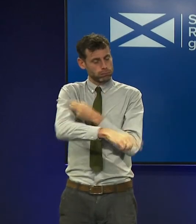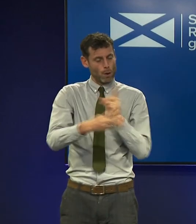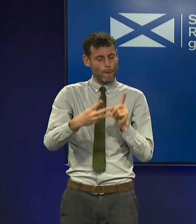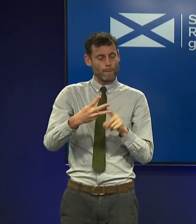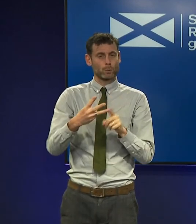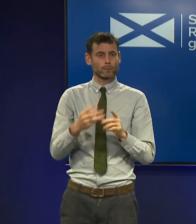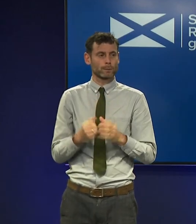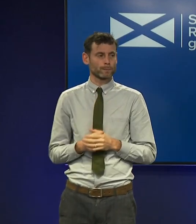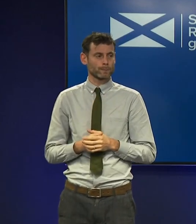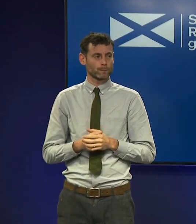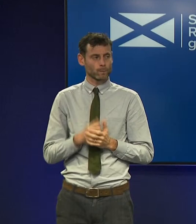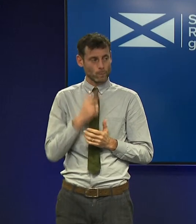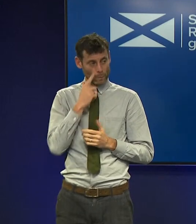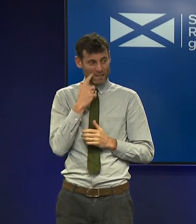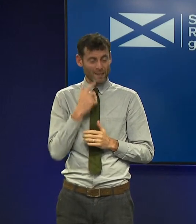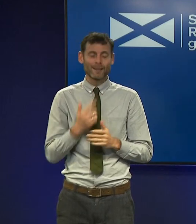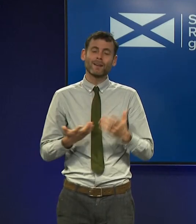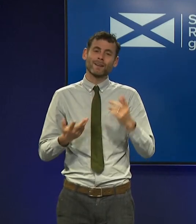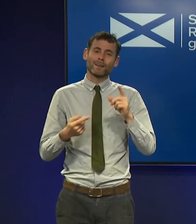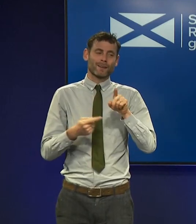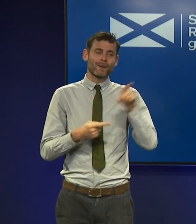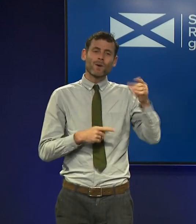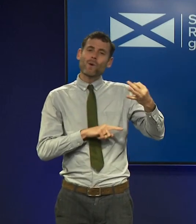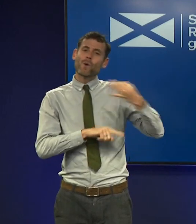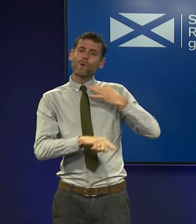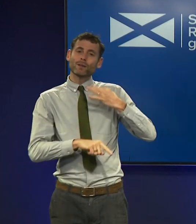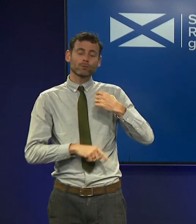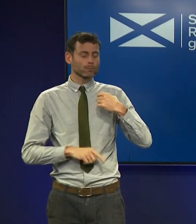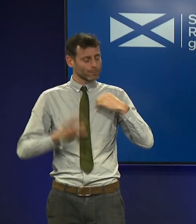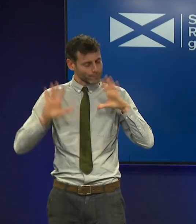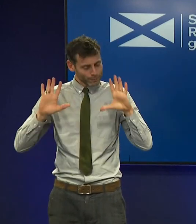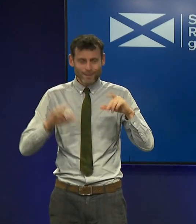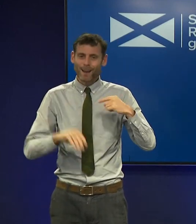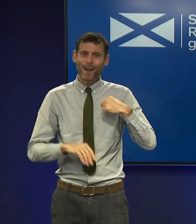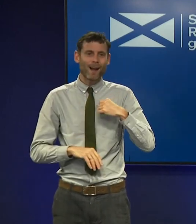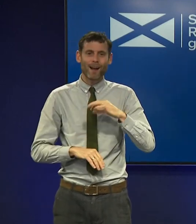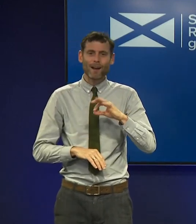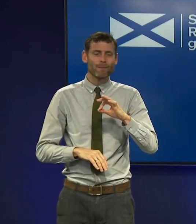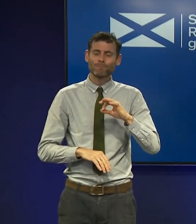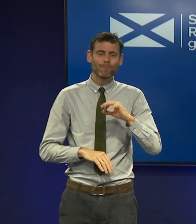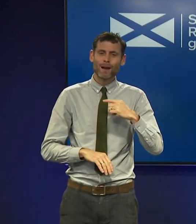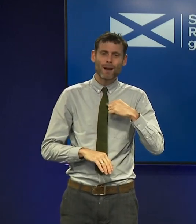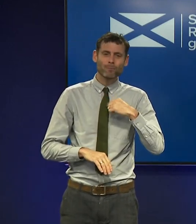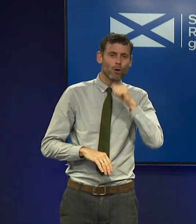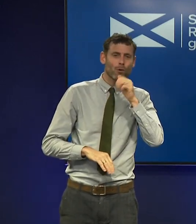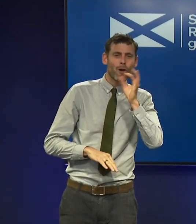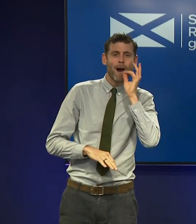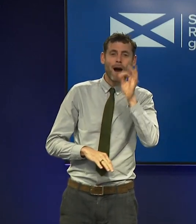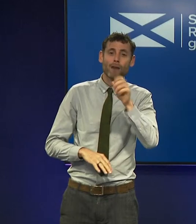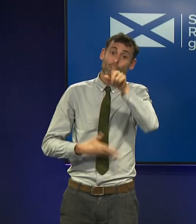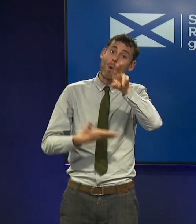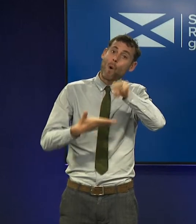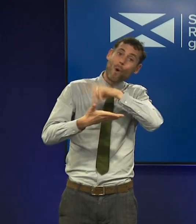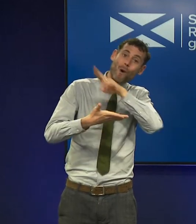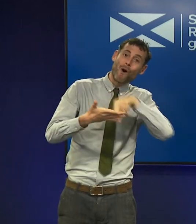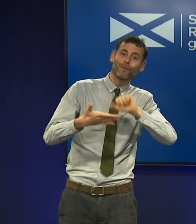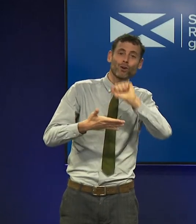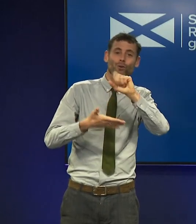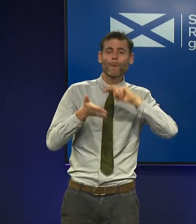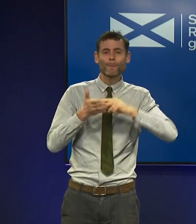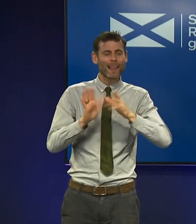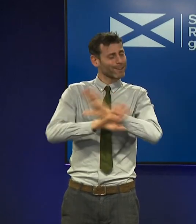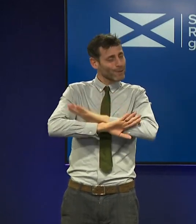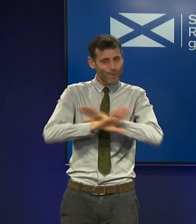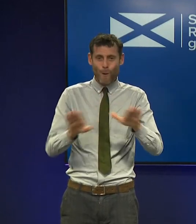On the first point, I'm not, as I said earlier, I'm not asking people to cancel plans that they have. If that changes, I will say it, you know, straight to